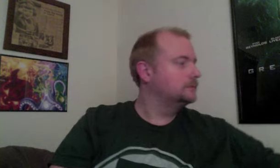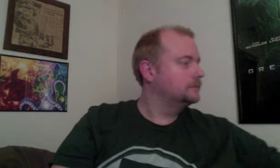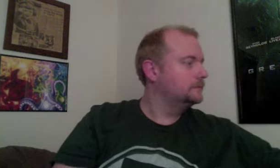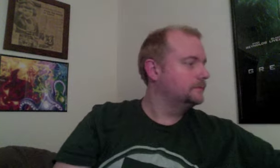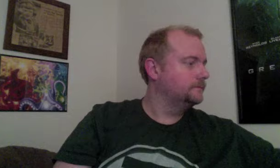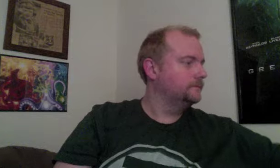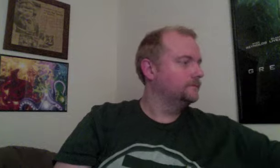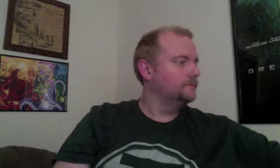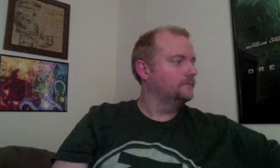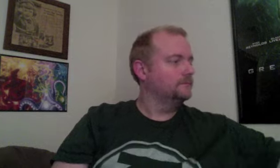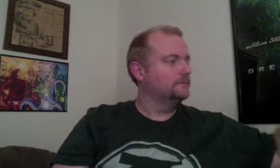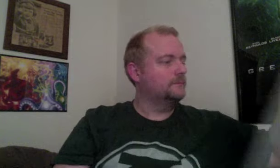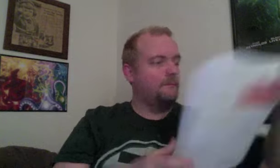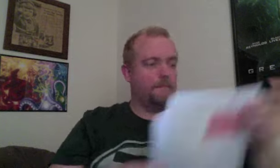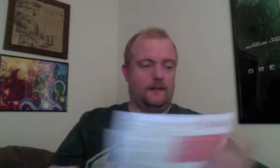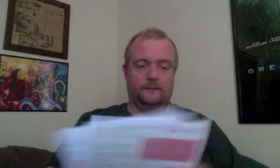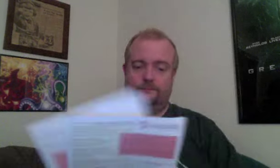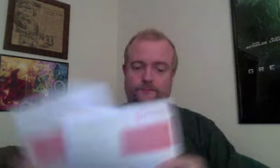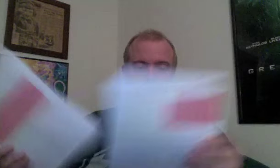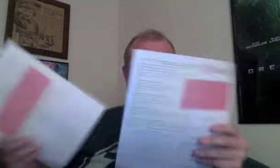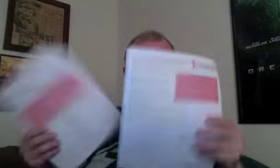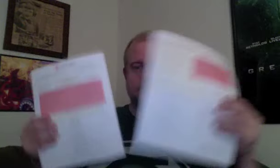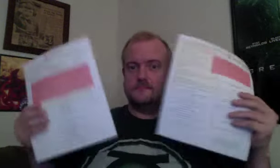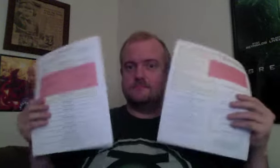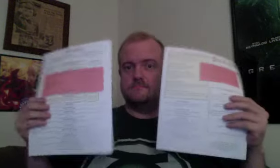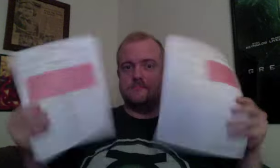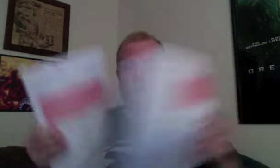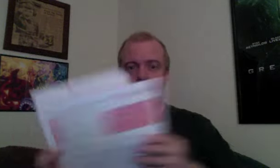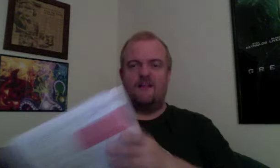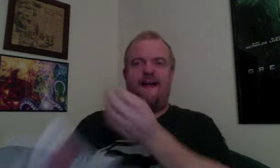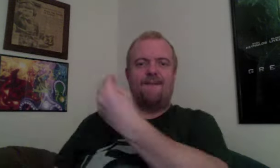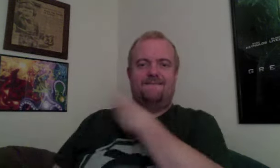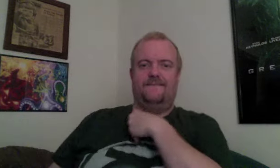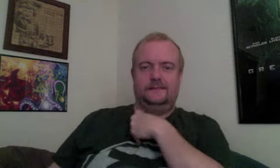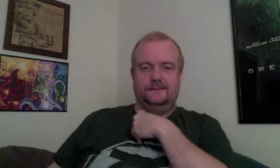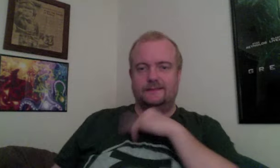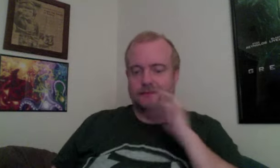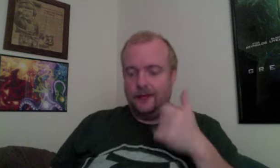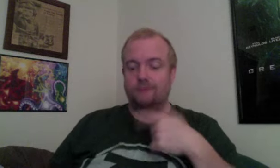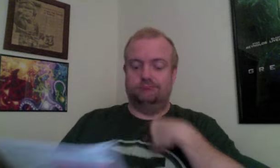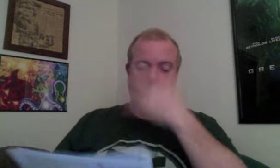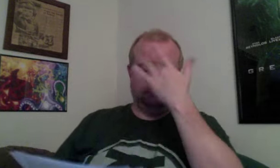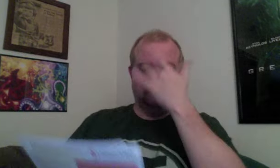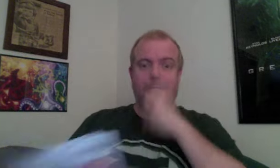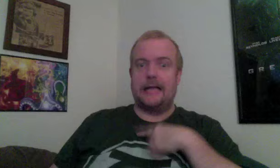The Pharaoh refuses, and God says, "I will bring plagues upon Egypt.